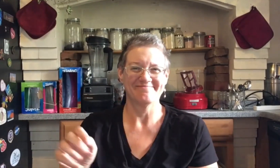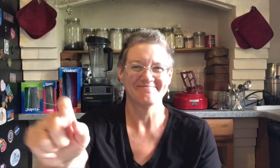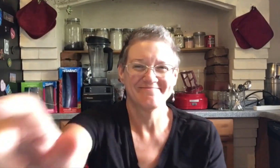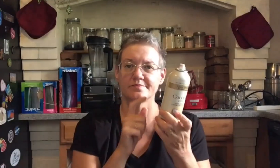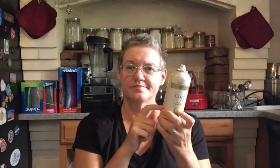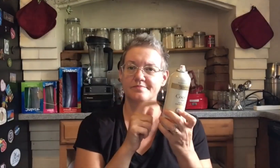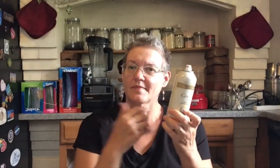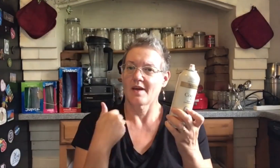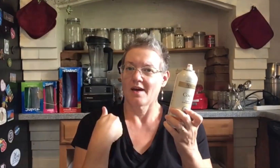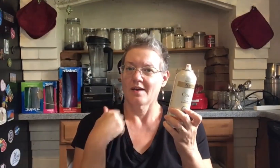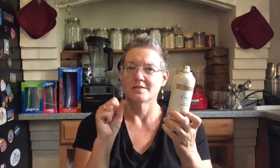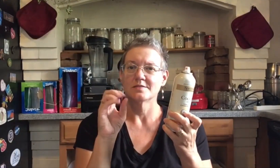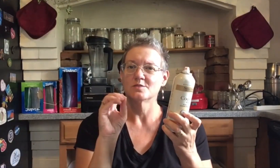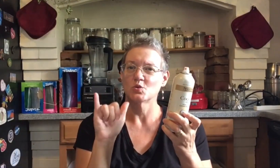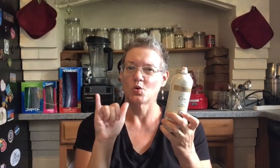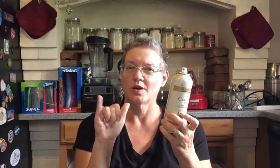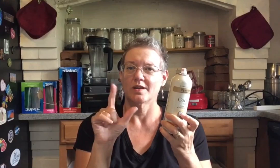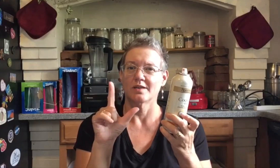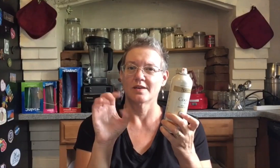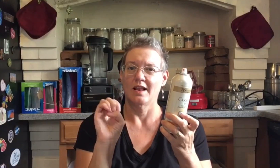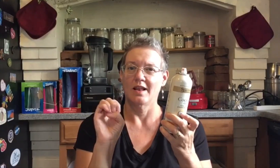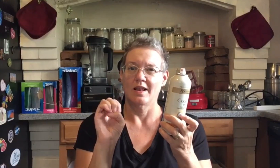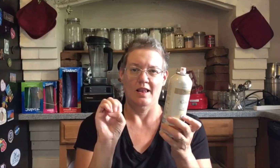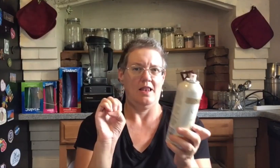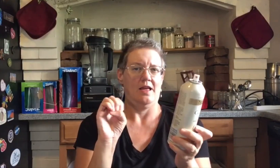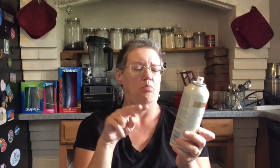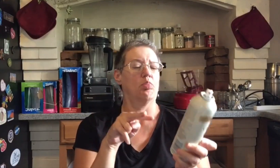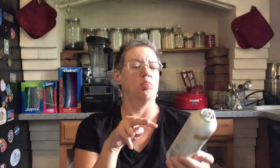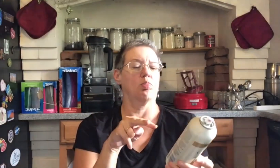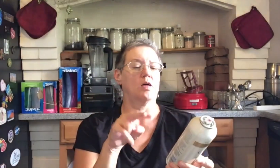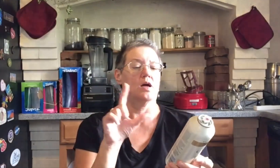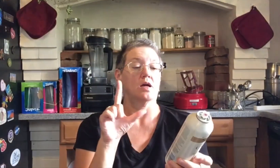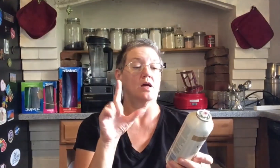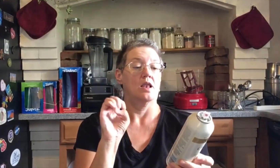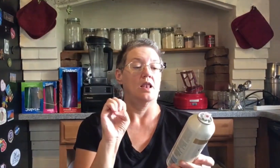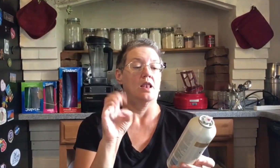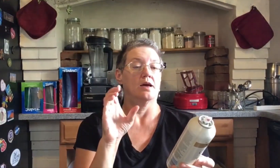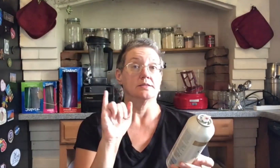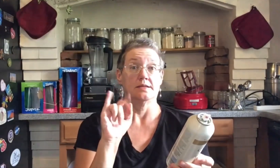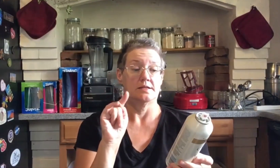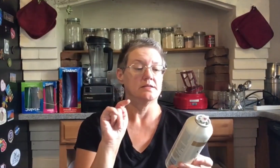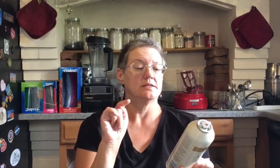good. Now this has soy lecithin.